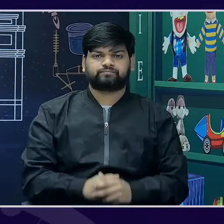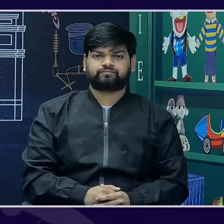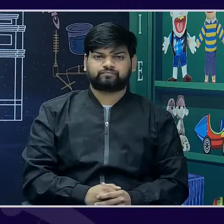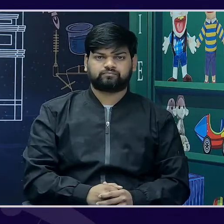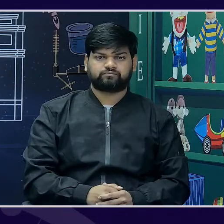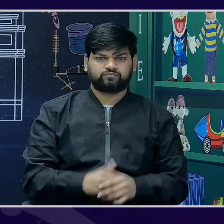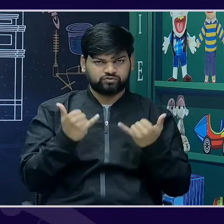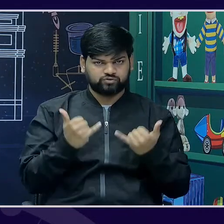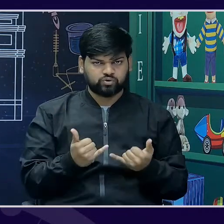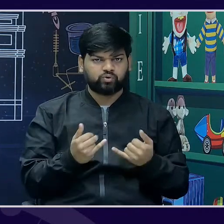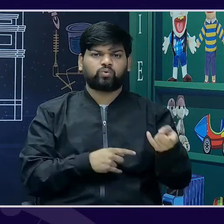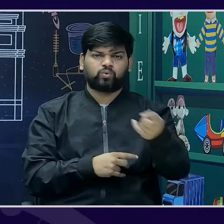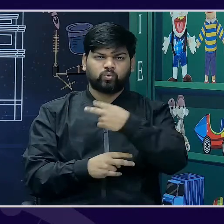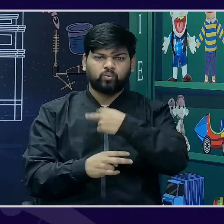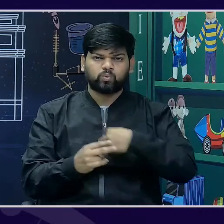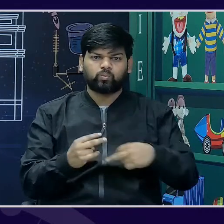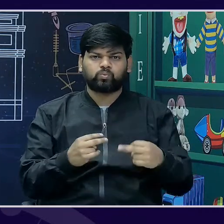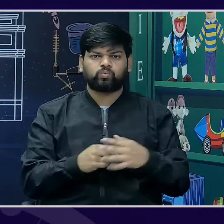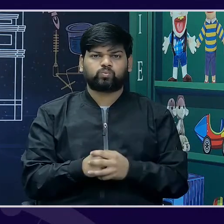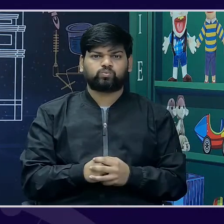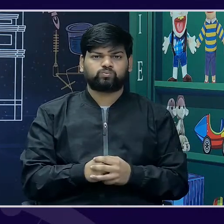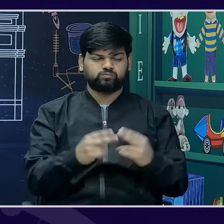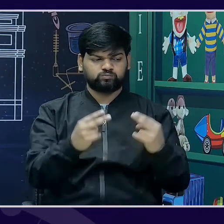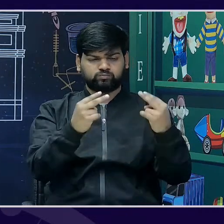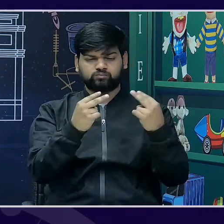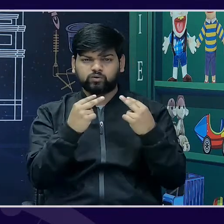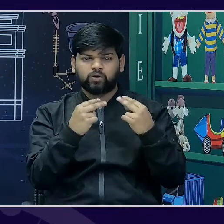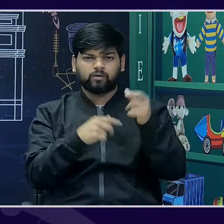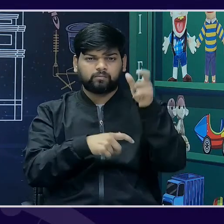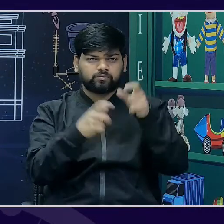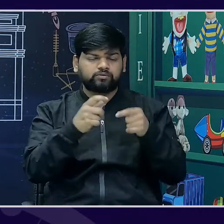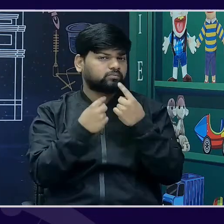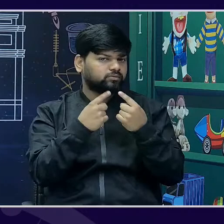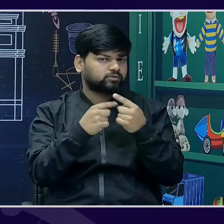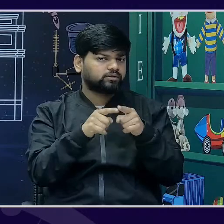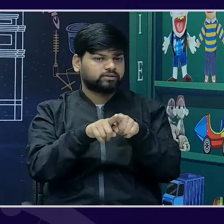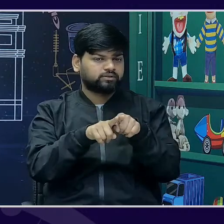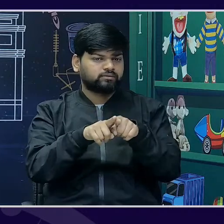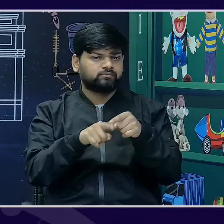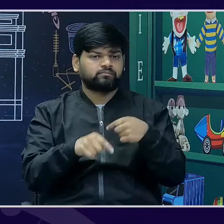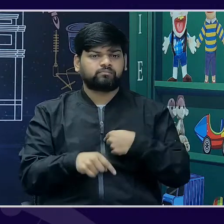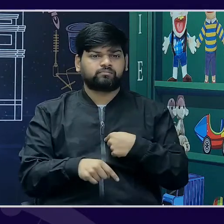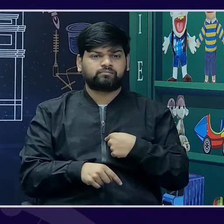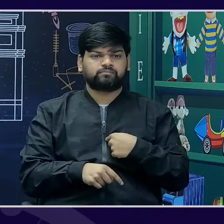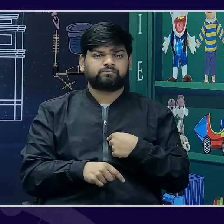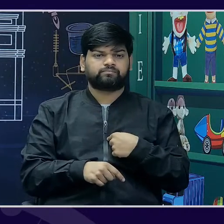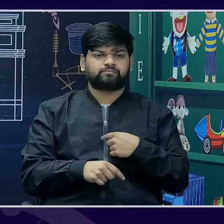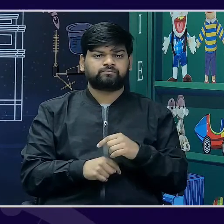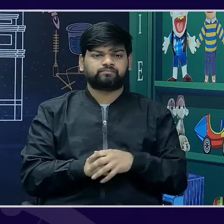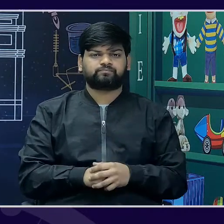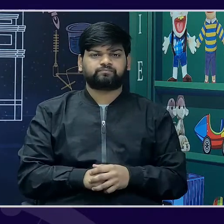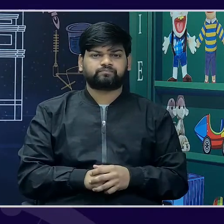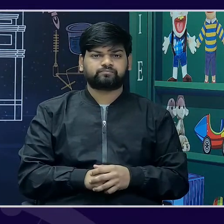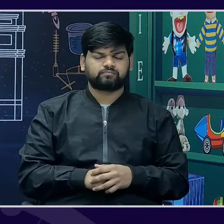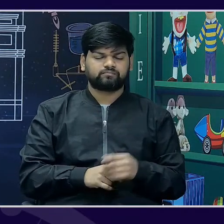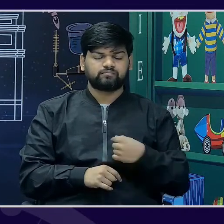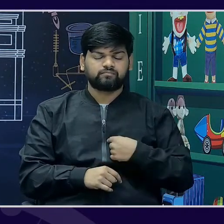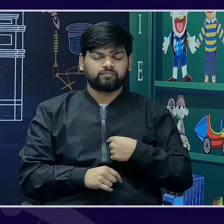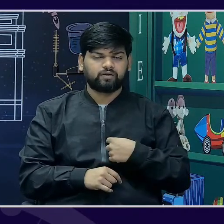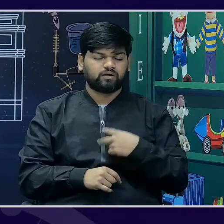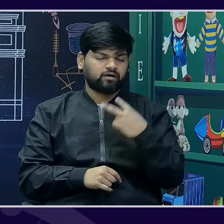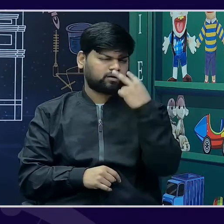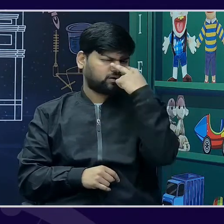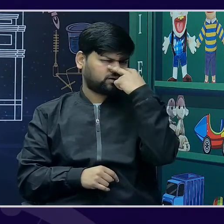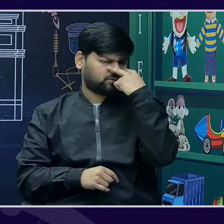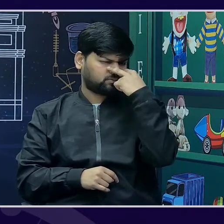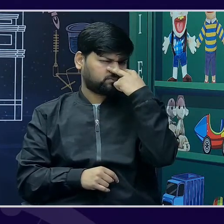all our viewers. And you have appropriately mentioned, for example, I am a spectacle person, so I regularly go to my eye doctor for the checkup of my